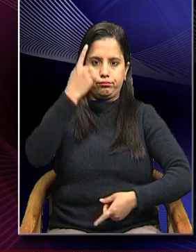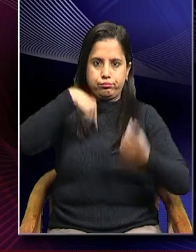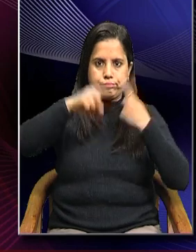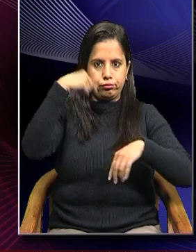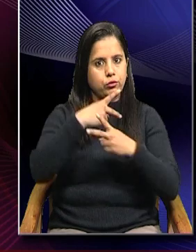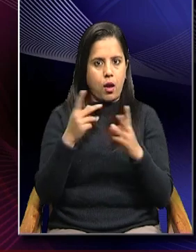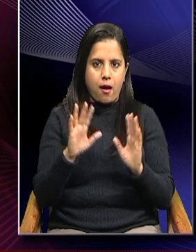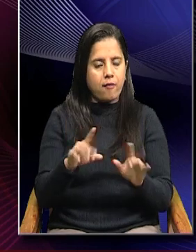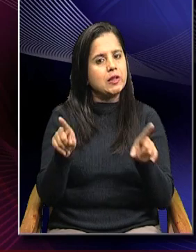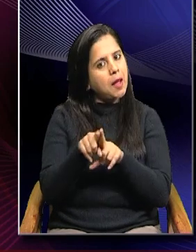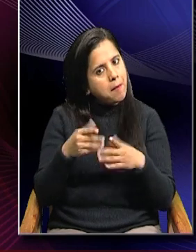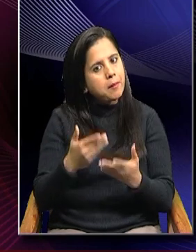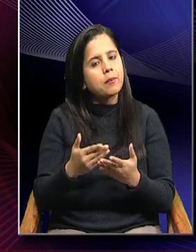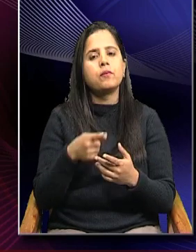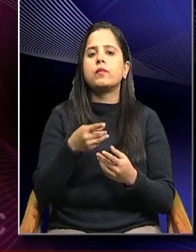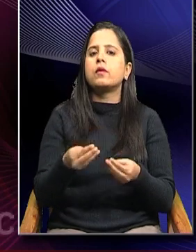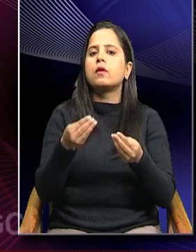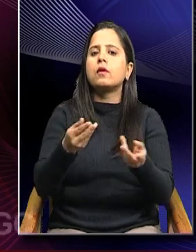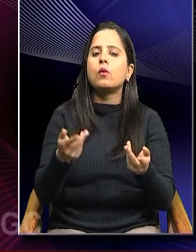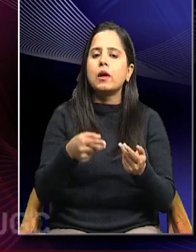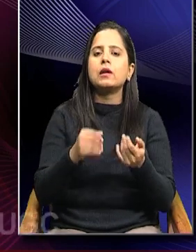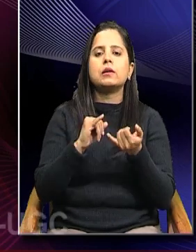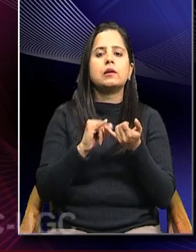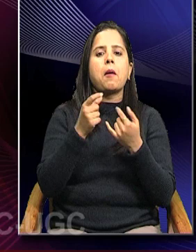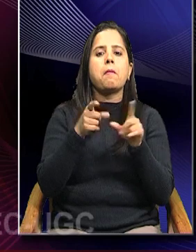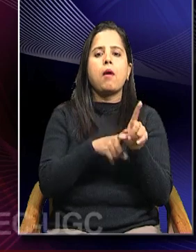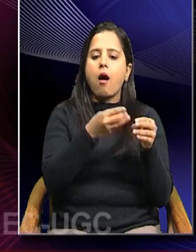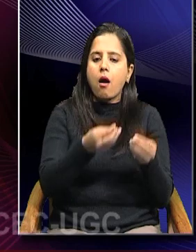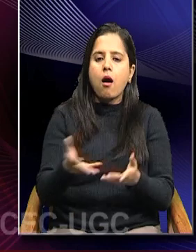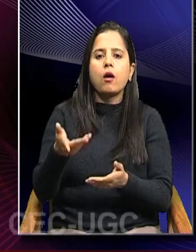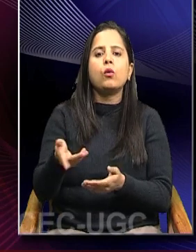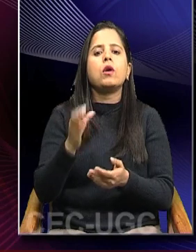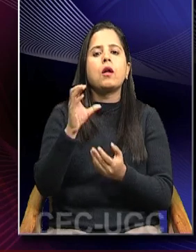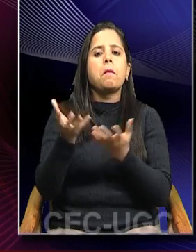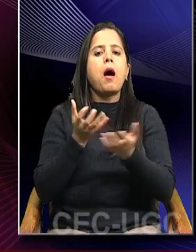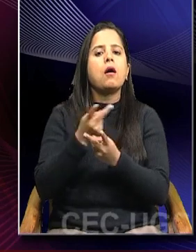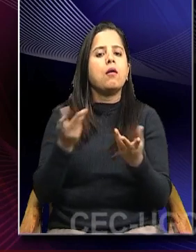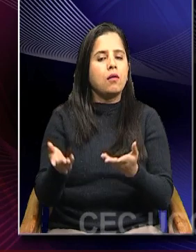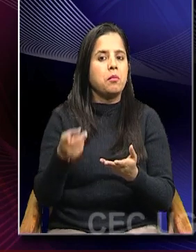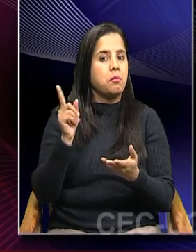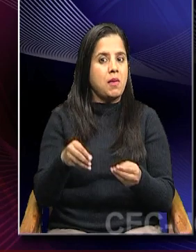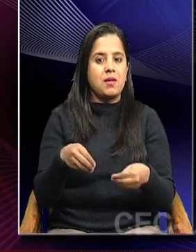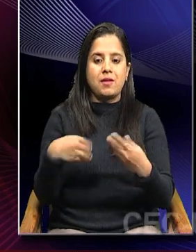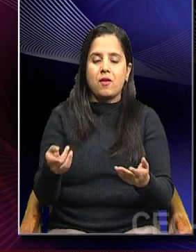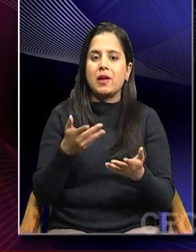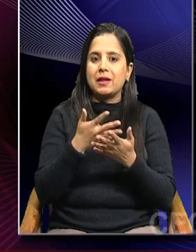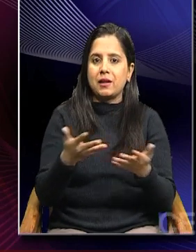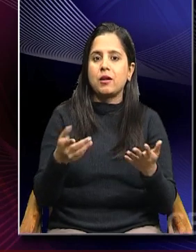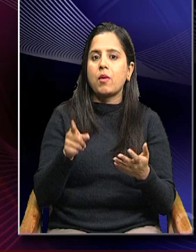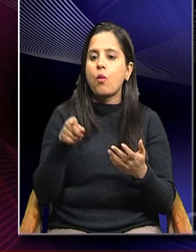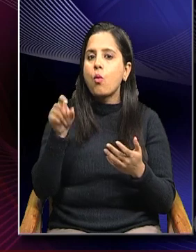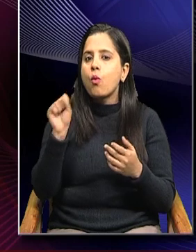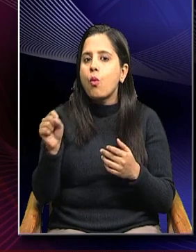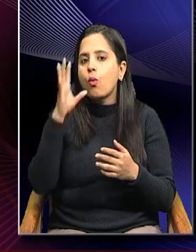are basically offering supplies to the customers. They have to offer the product to the customers as per their